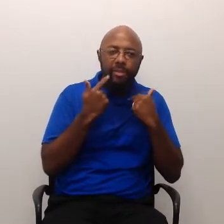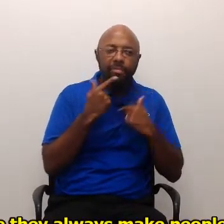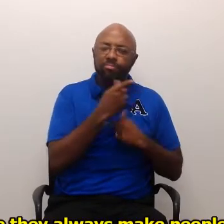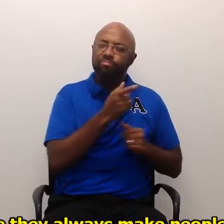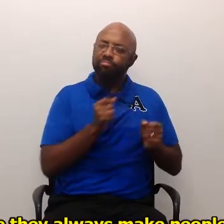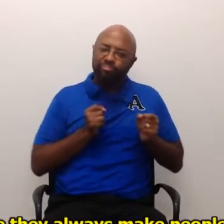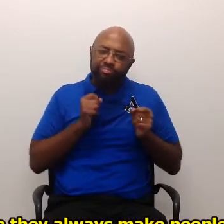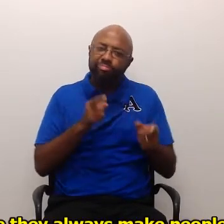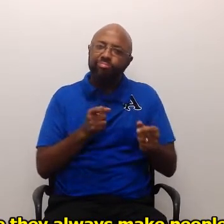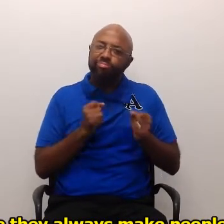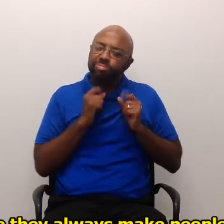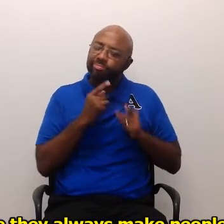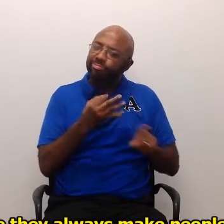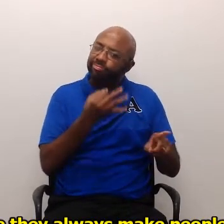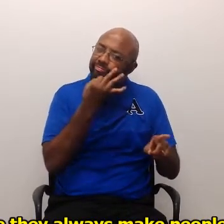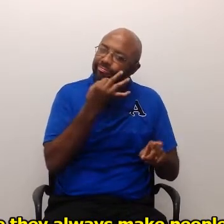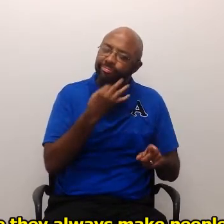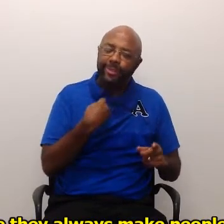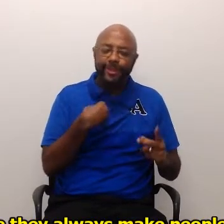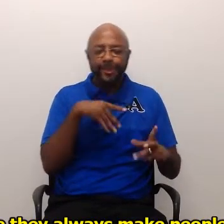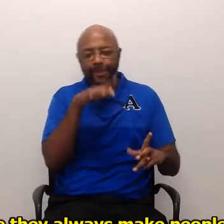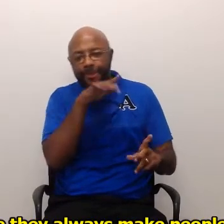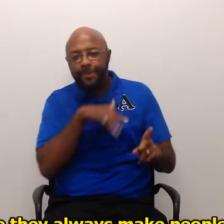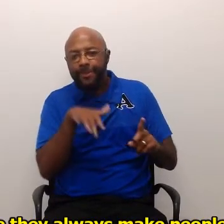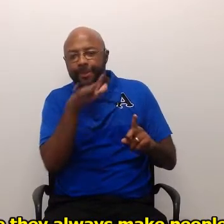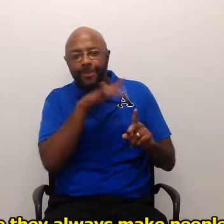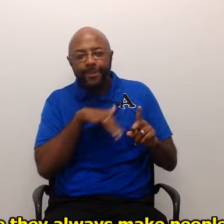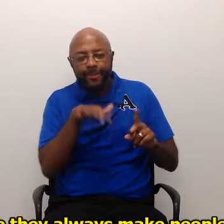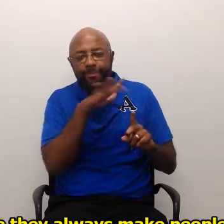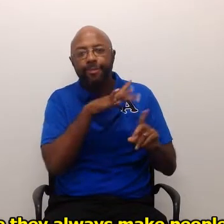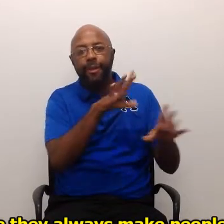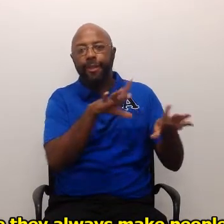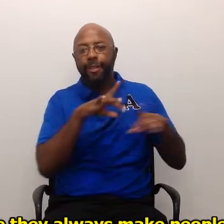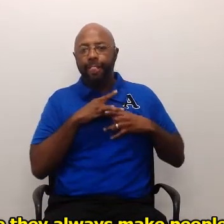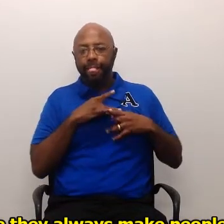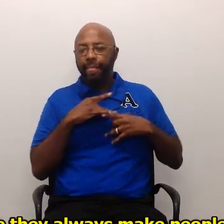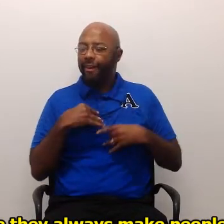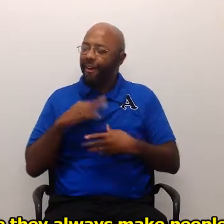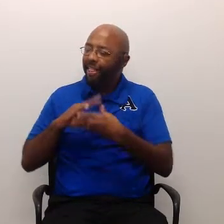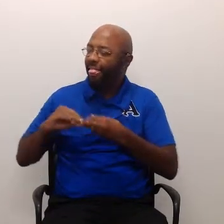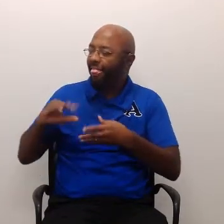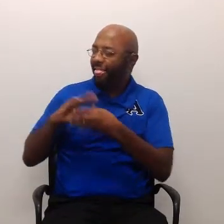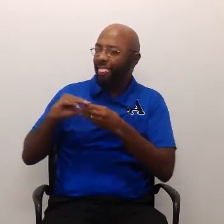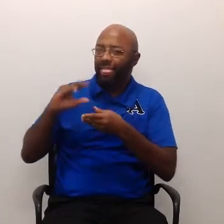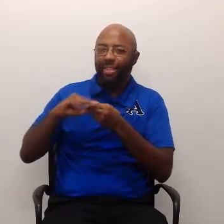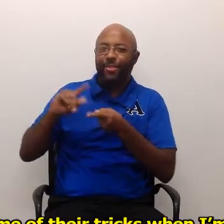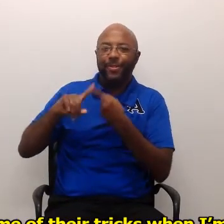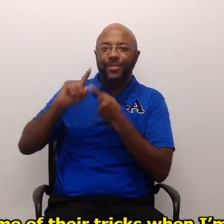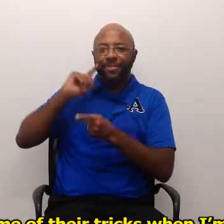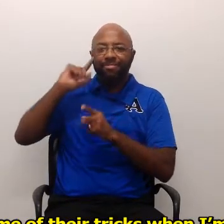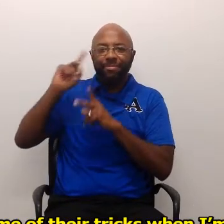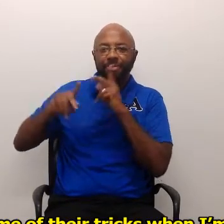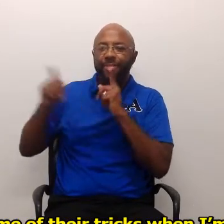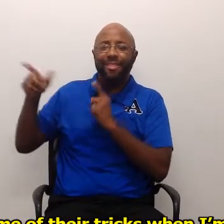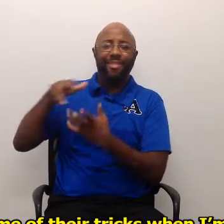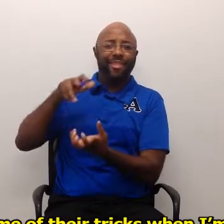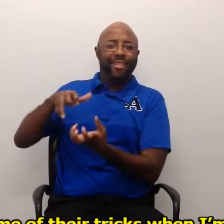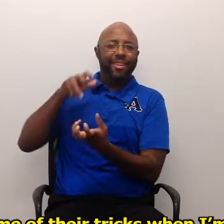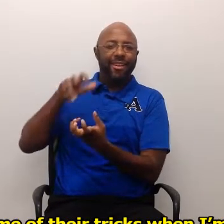I like them because they always make people laugh, and they are so good on the fly. And I like to use some of their